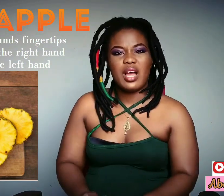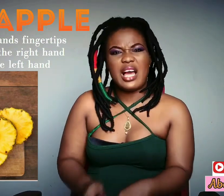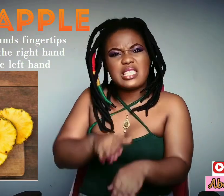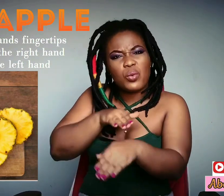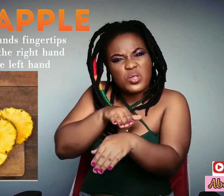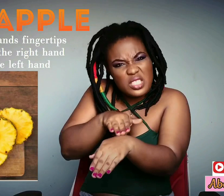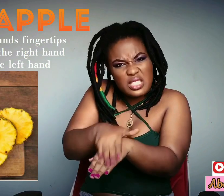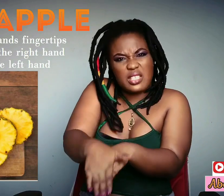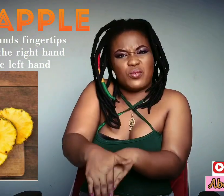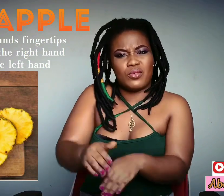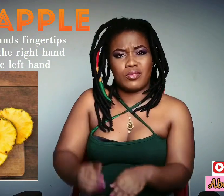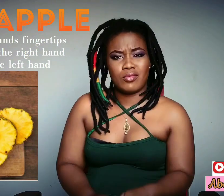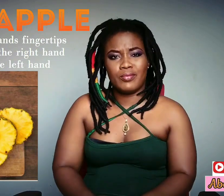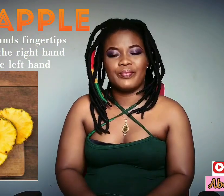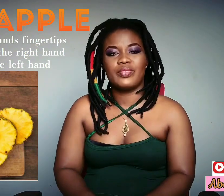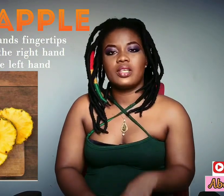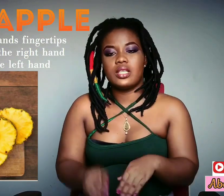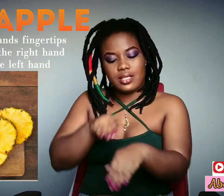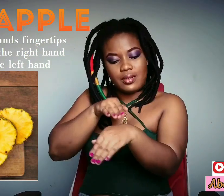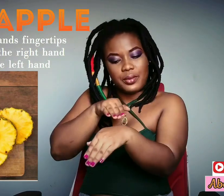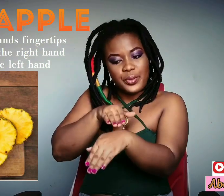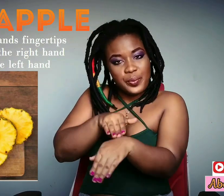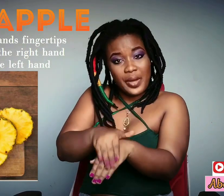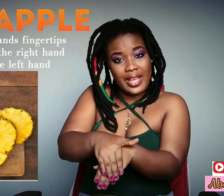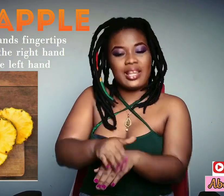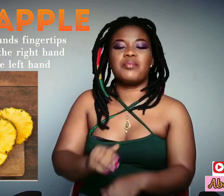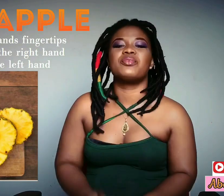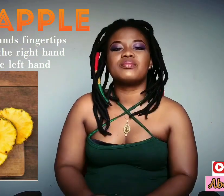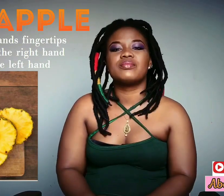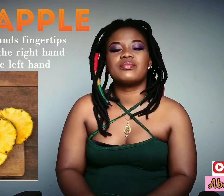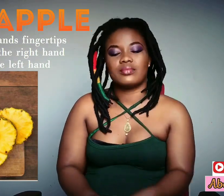Pineapple. I say oh sensing. Nti pineapple.